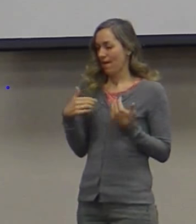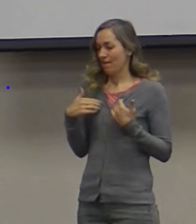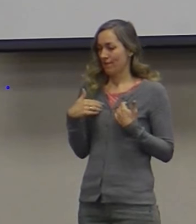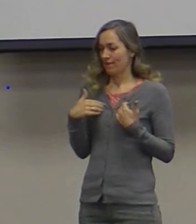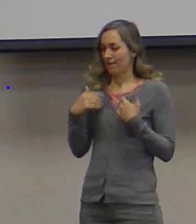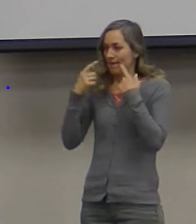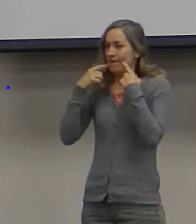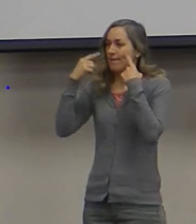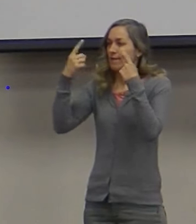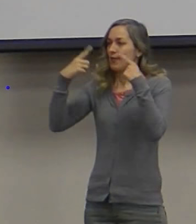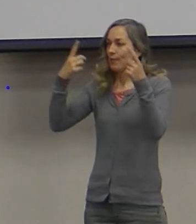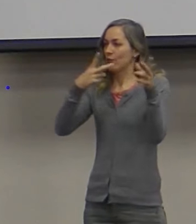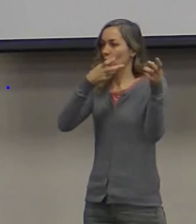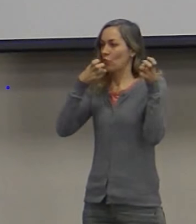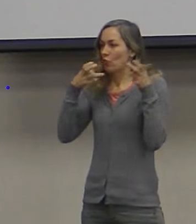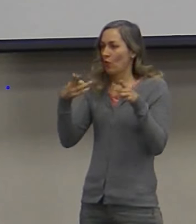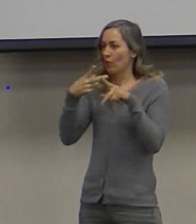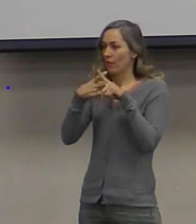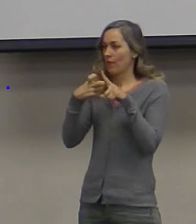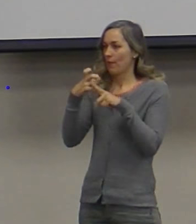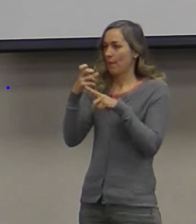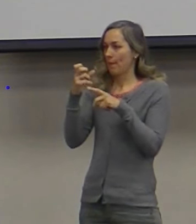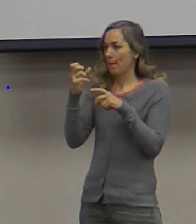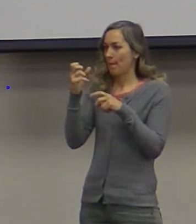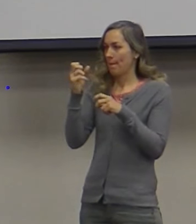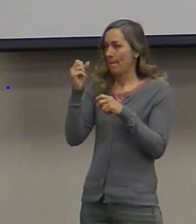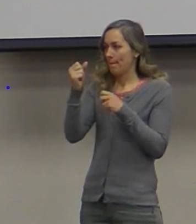famous boxer of all time, Rocky Balboa.